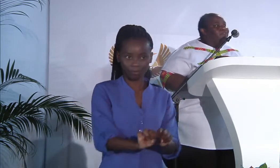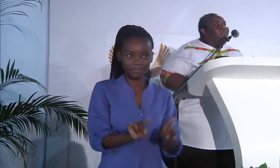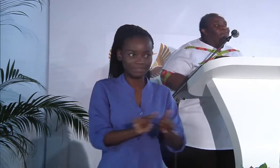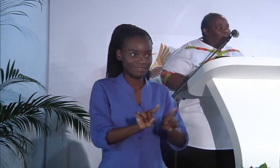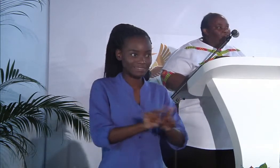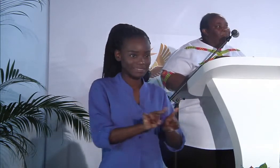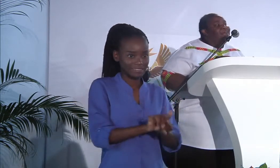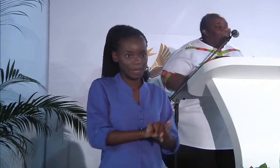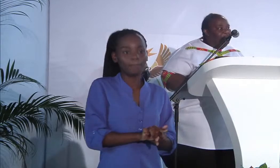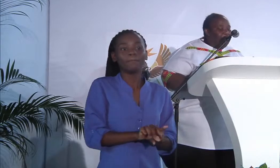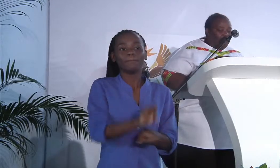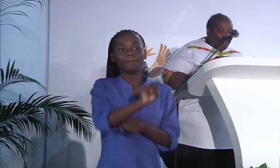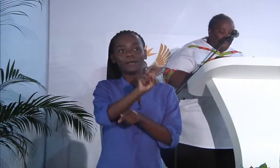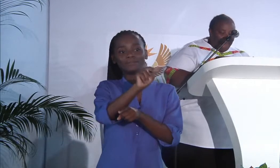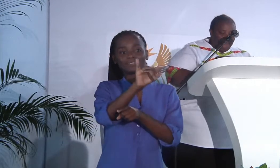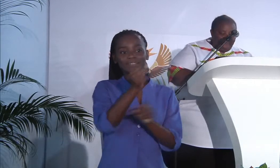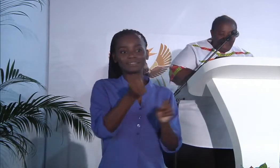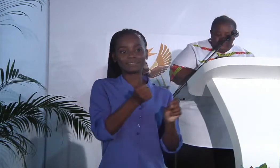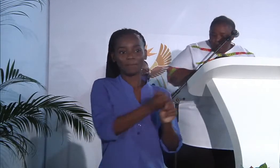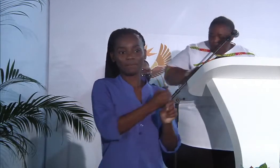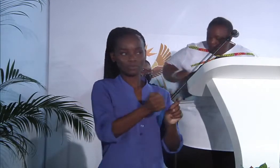abuse must stop. Thank you.